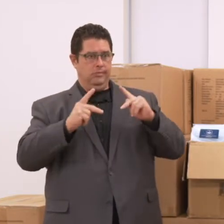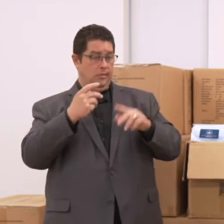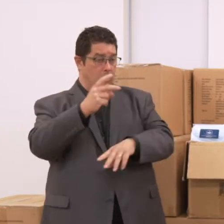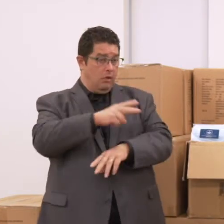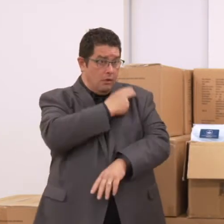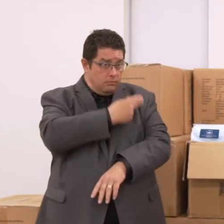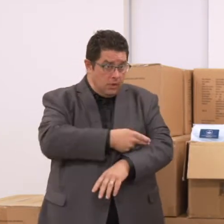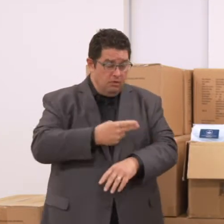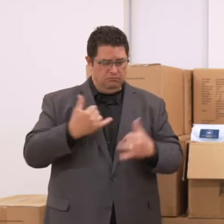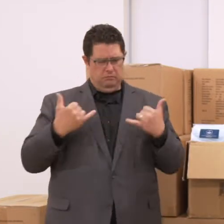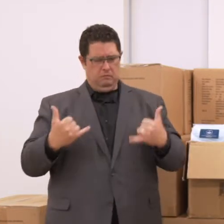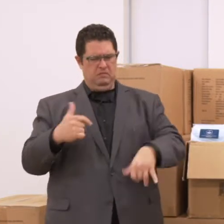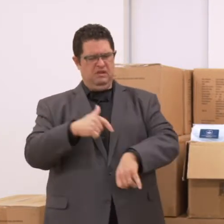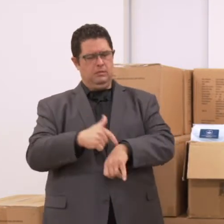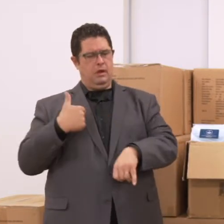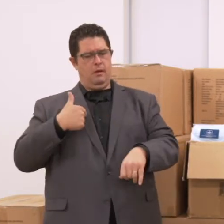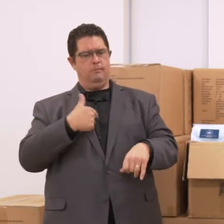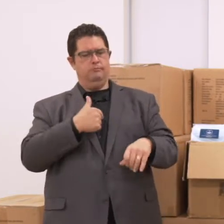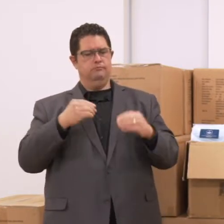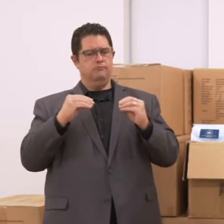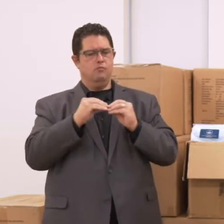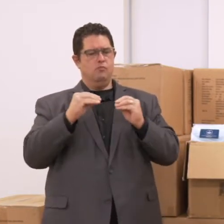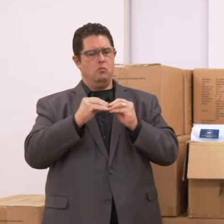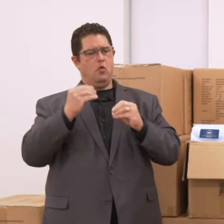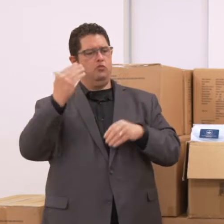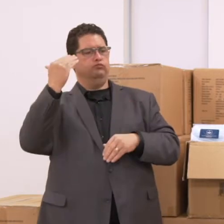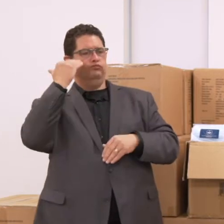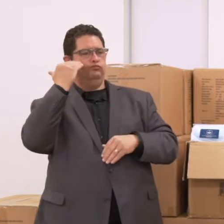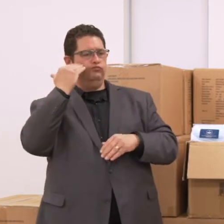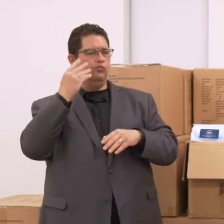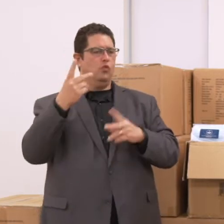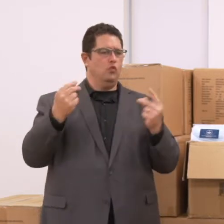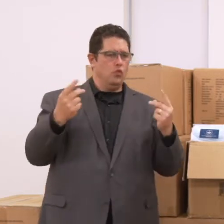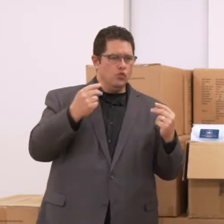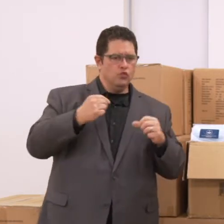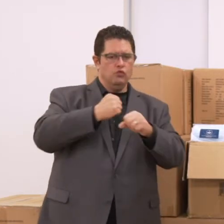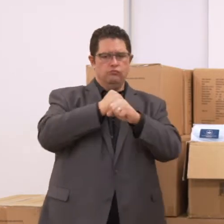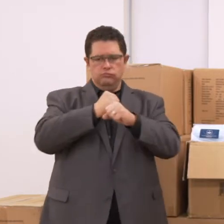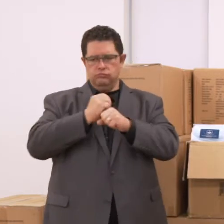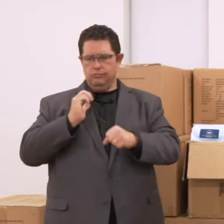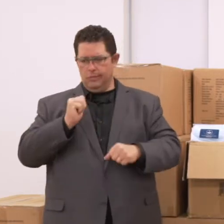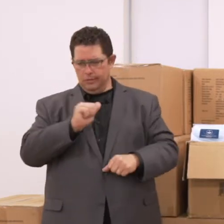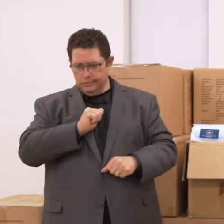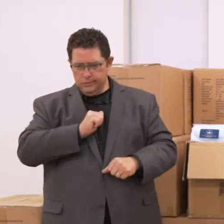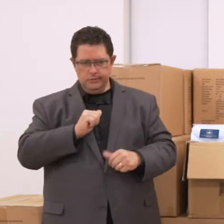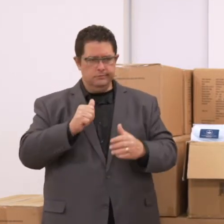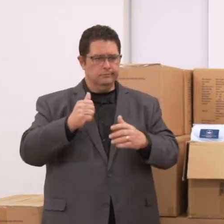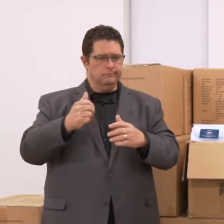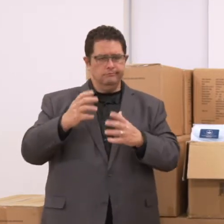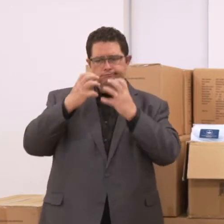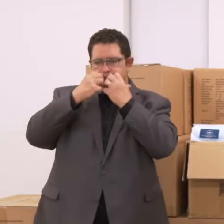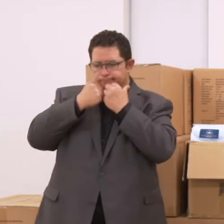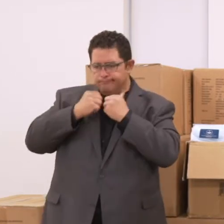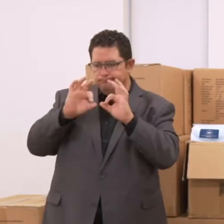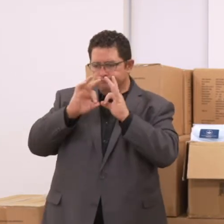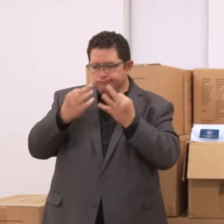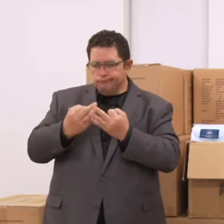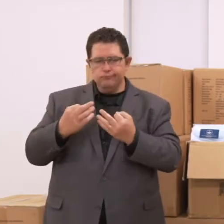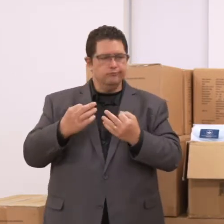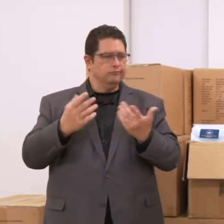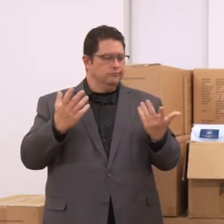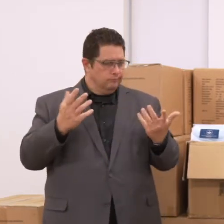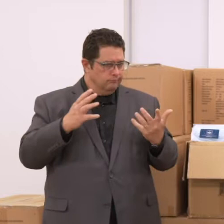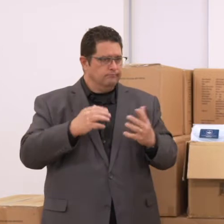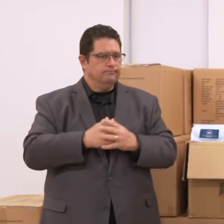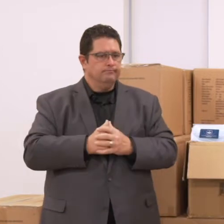we're more accustomed to what we can do in our daily lives, how to protect ourselves and our loved ones and our neighbors. And because of these